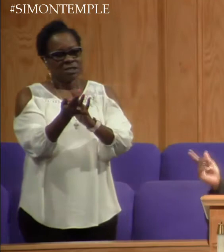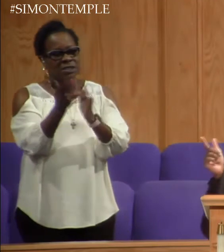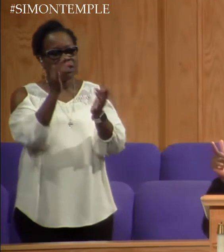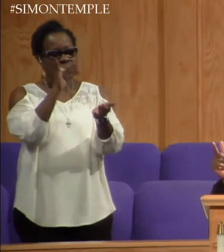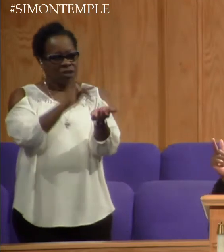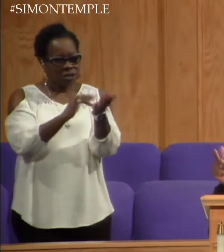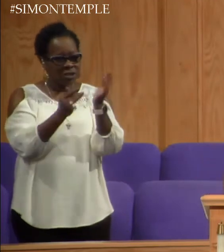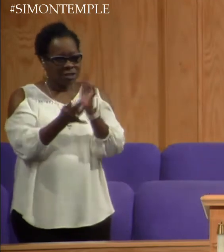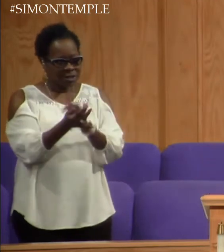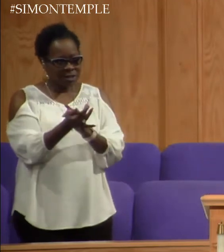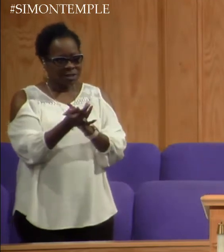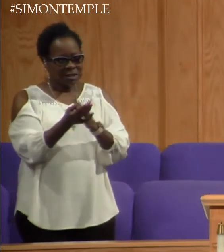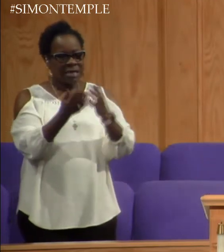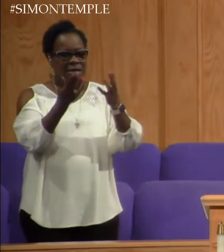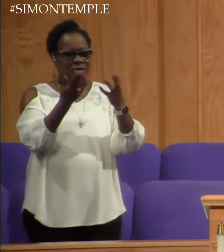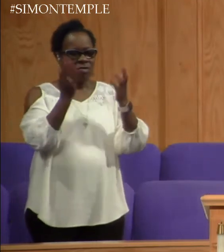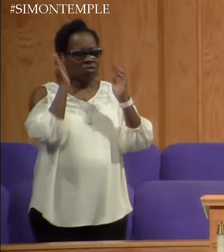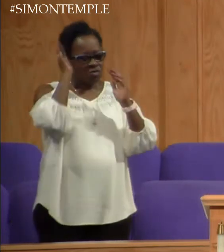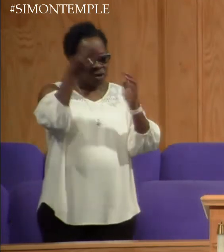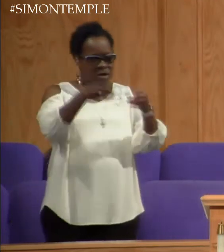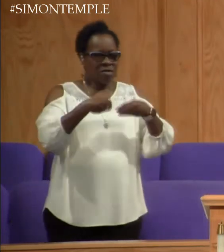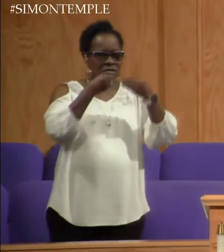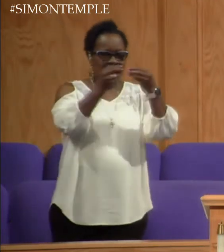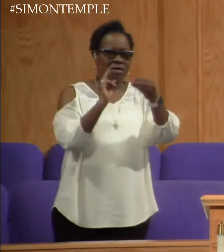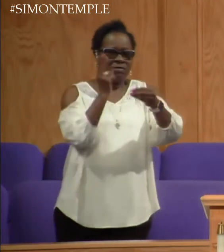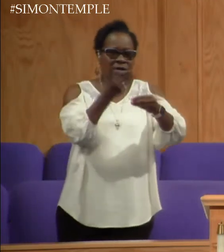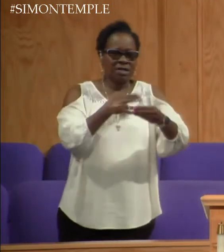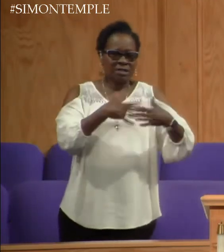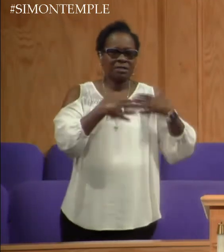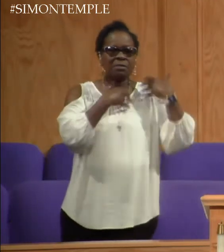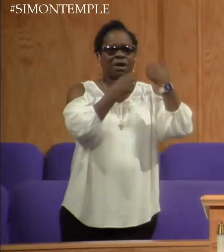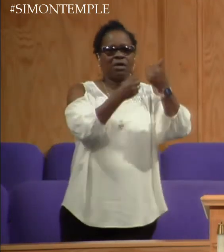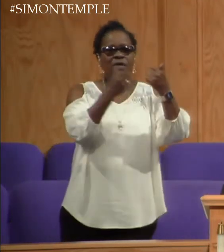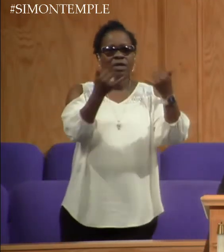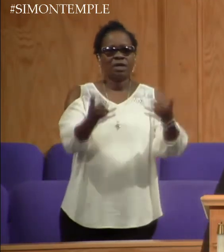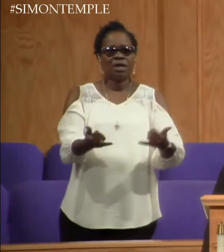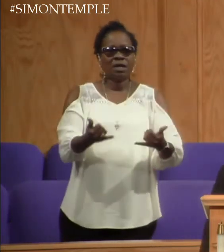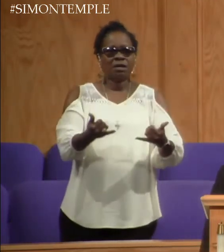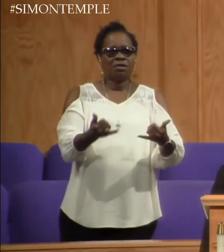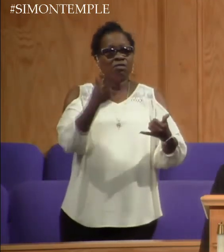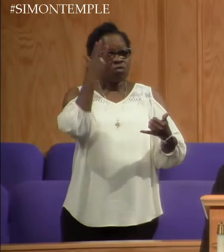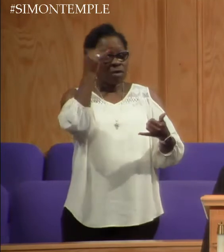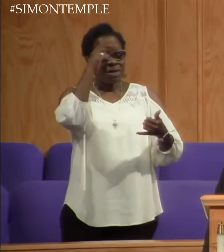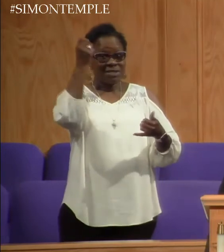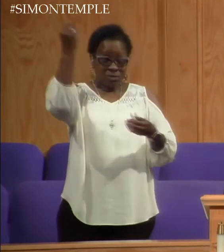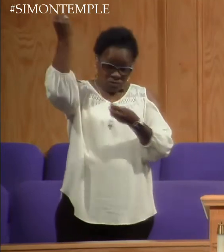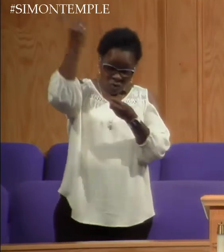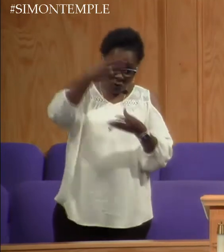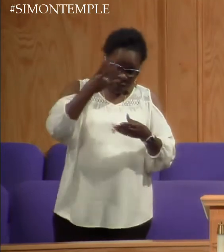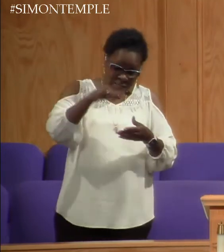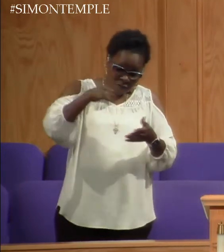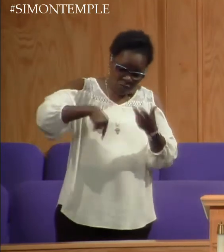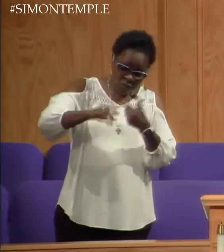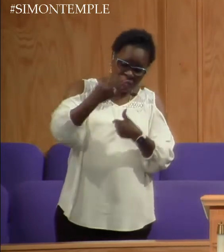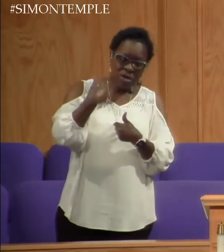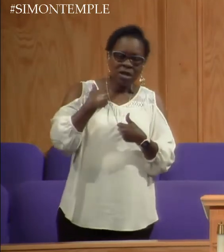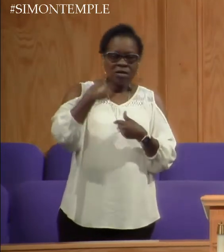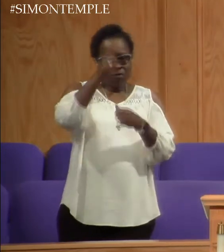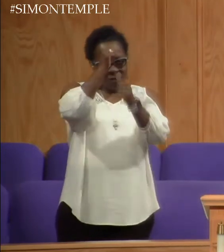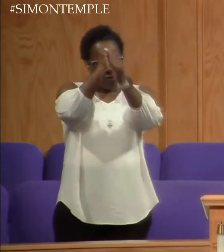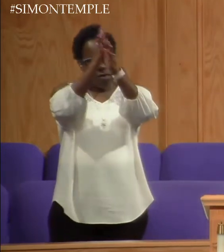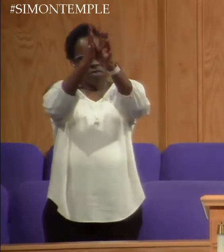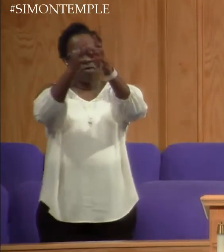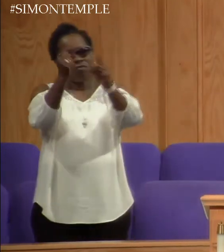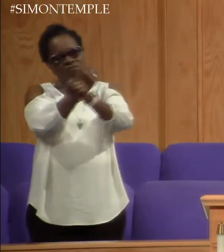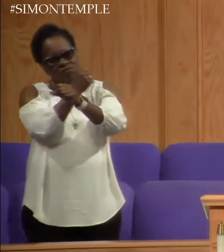victorious right now. Right. He has already told us we have a Father who fights for us.